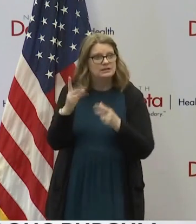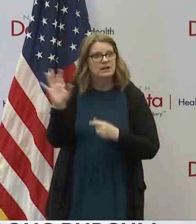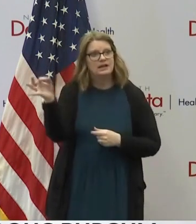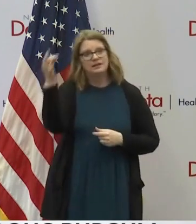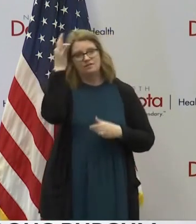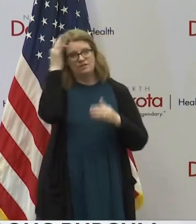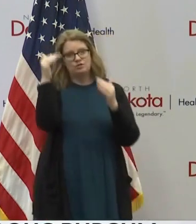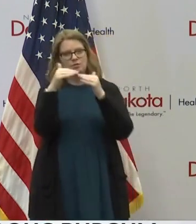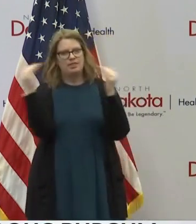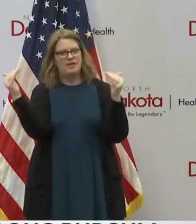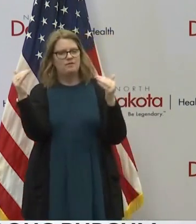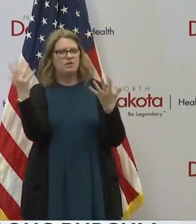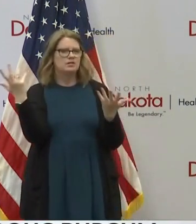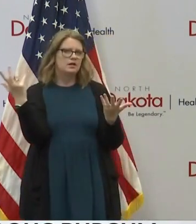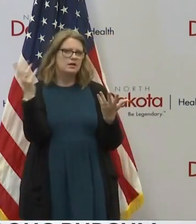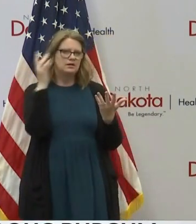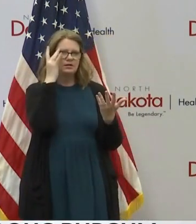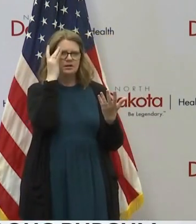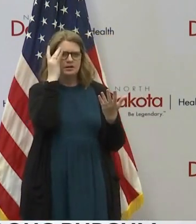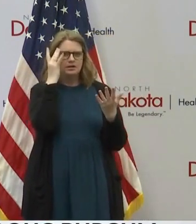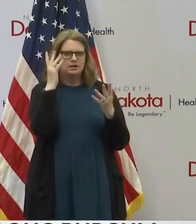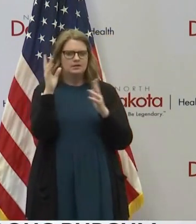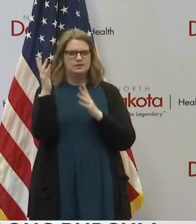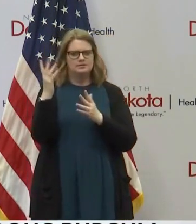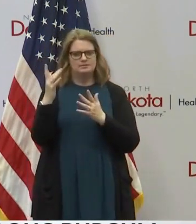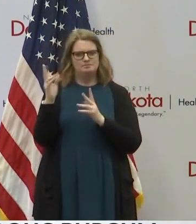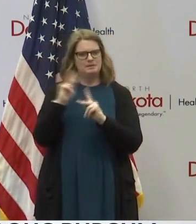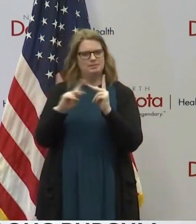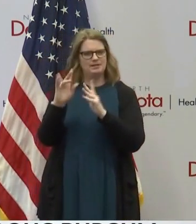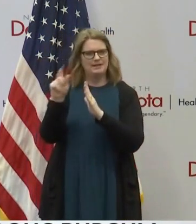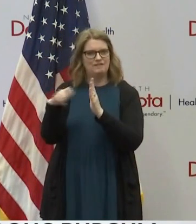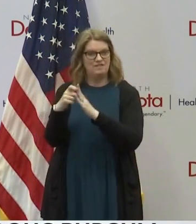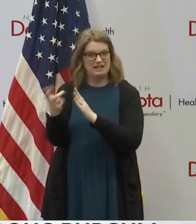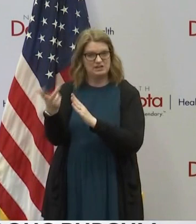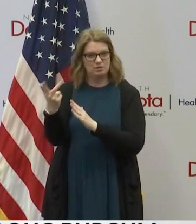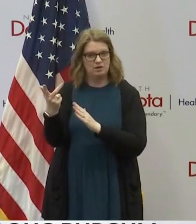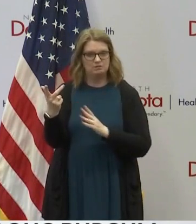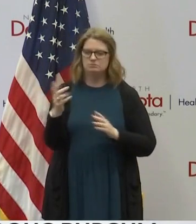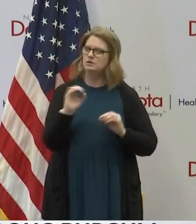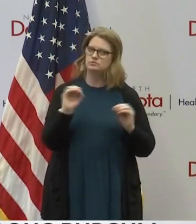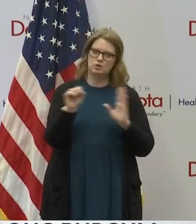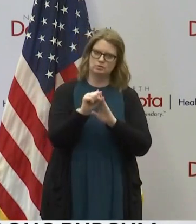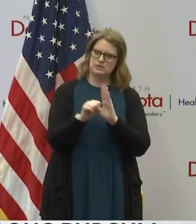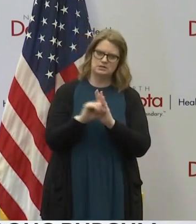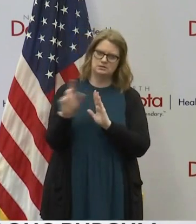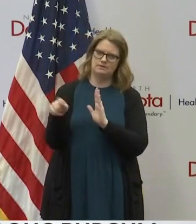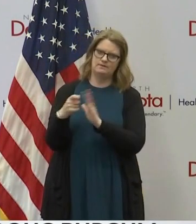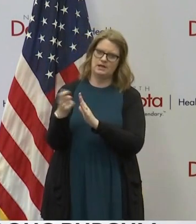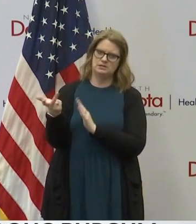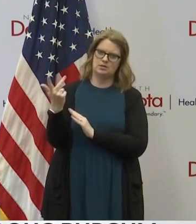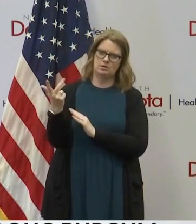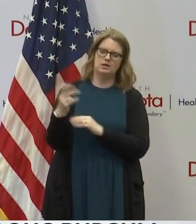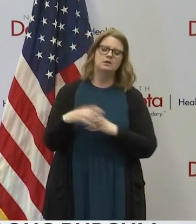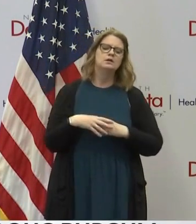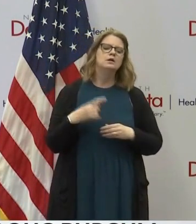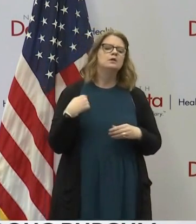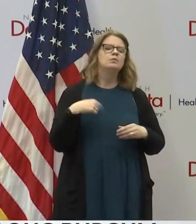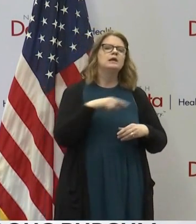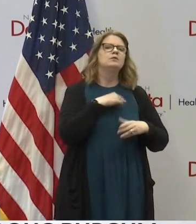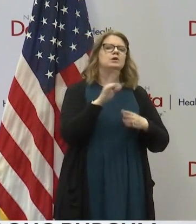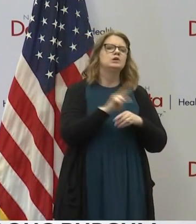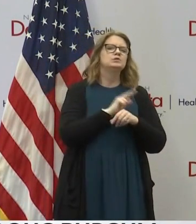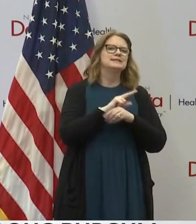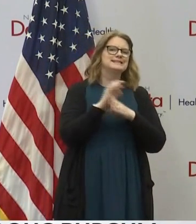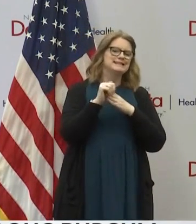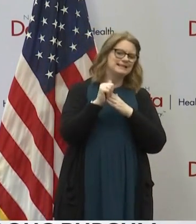during would be what people would call phase 3. There's no states that are yet in phase 3. We'll use this as guidance. We'll come up with our